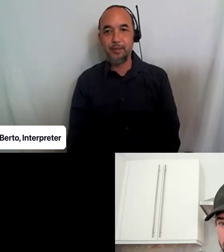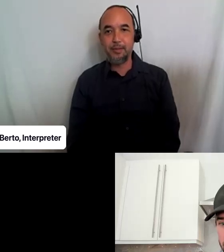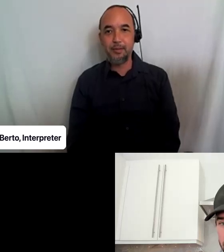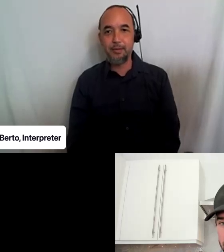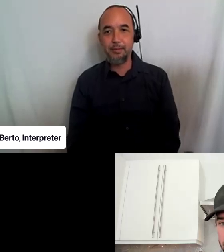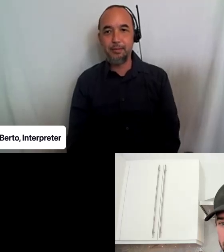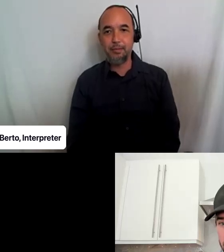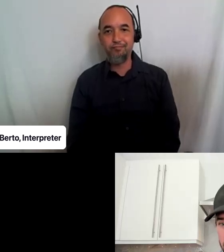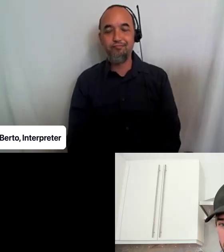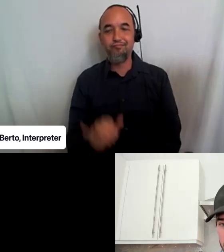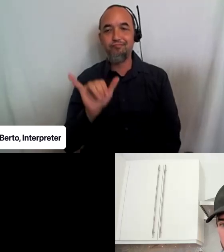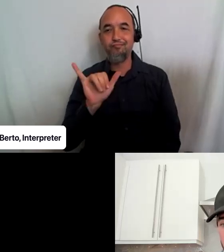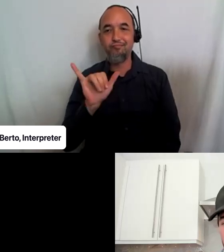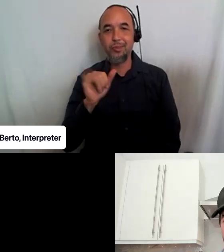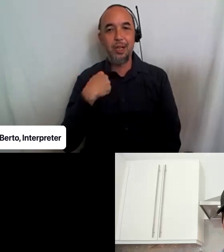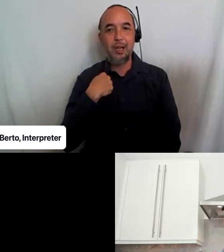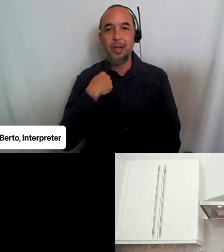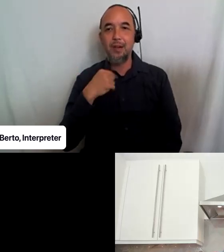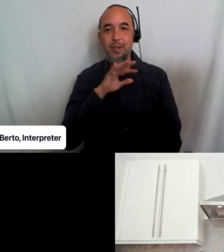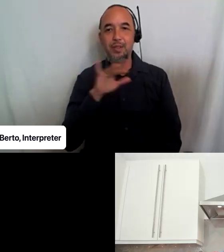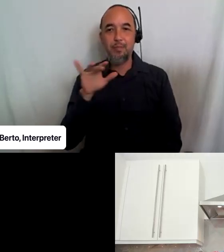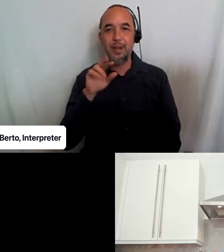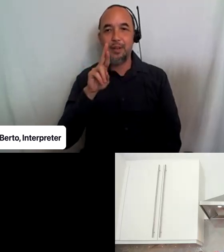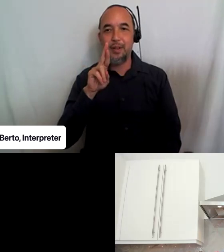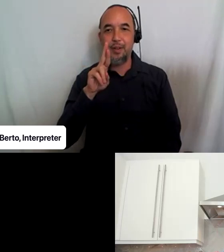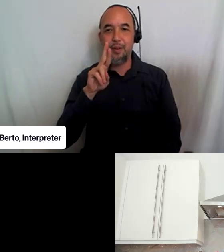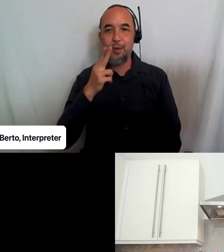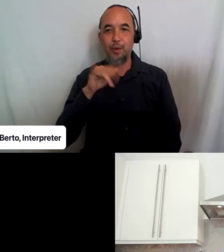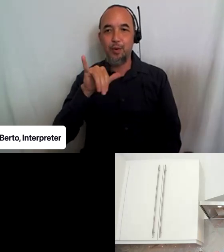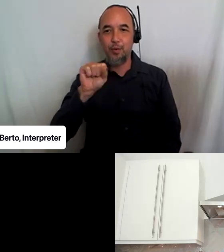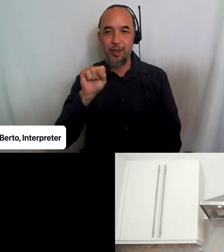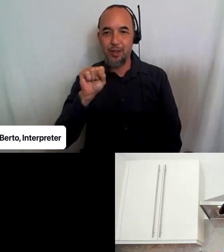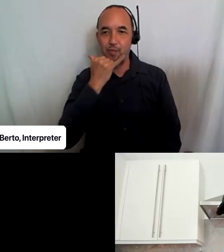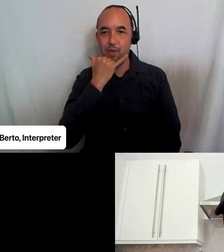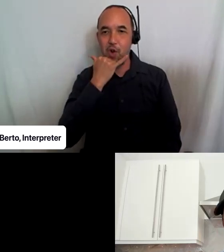nearing the end too. So just as a reminder, if you have a meet and greet ticket,